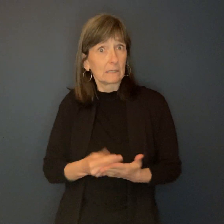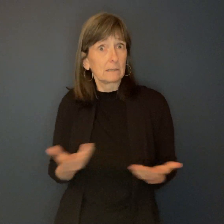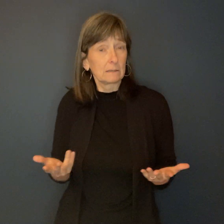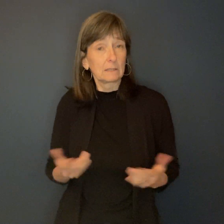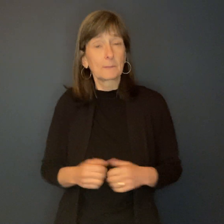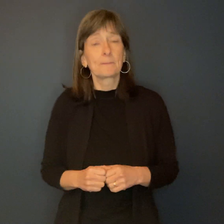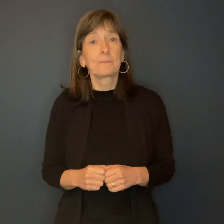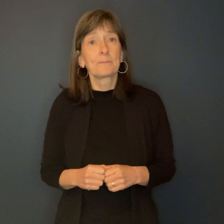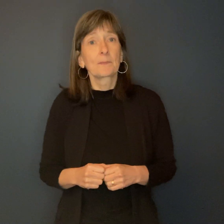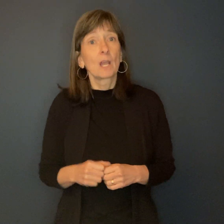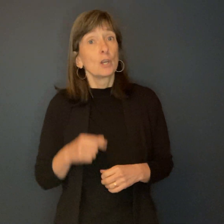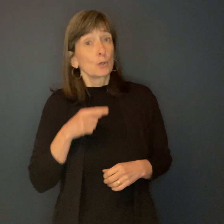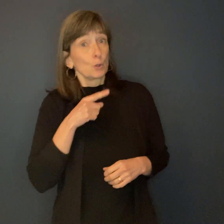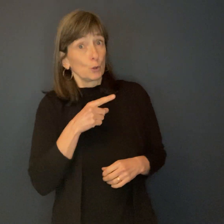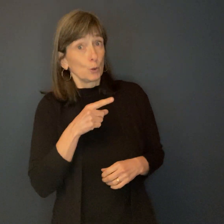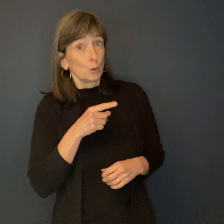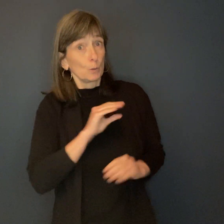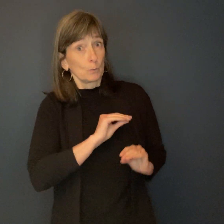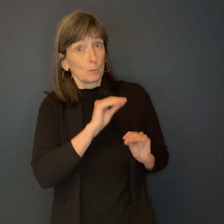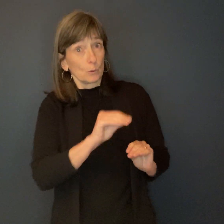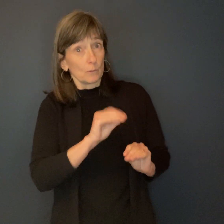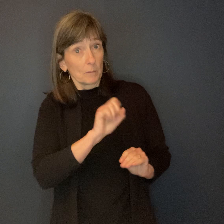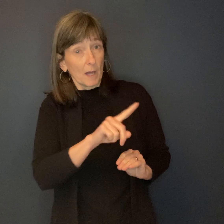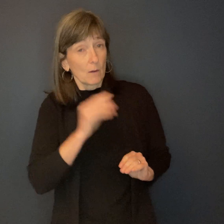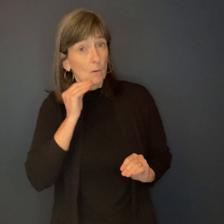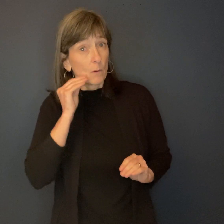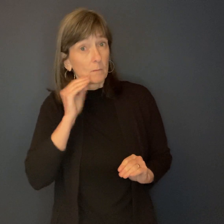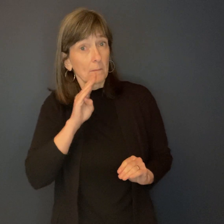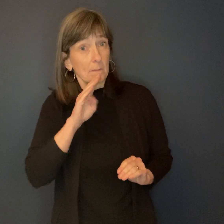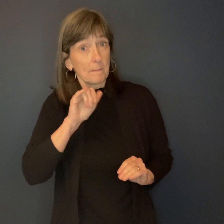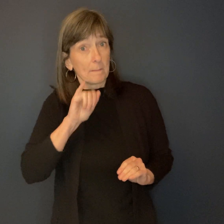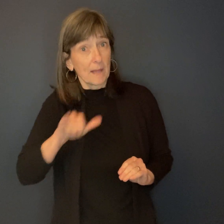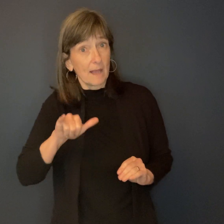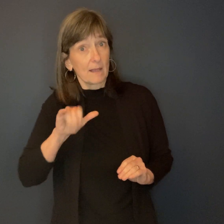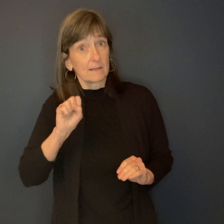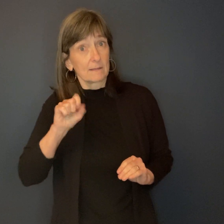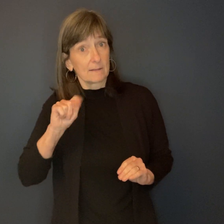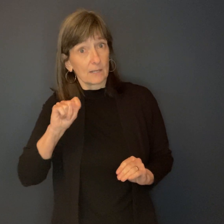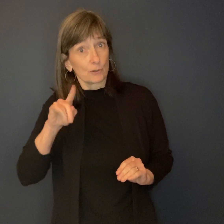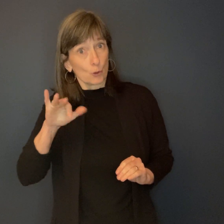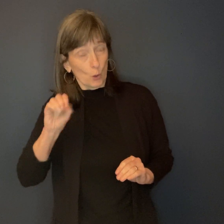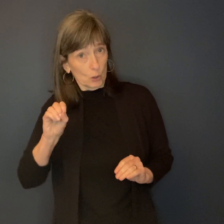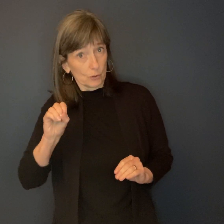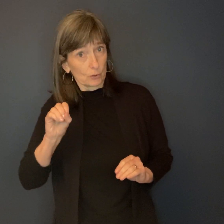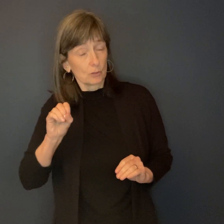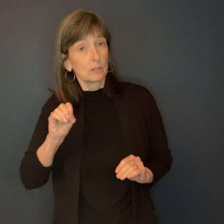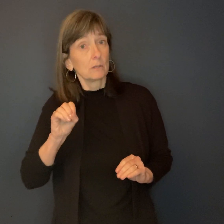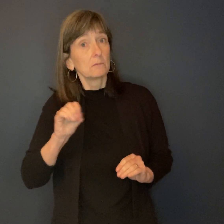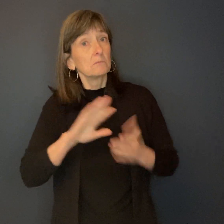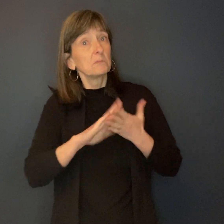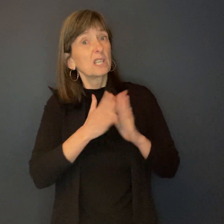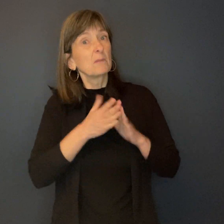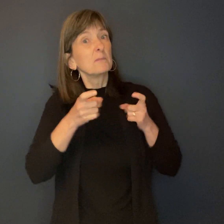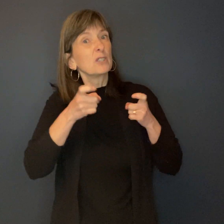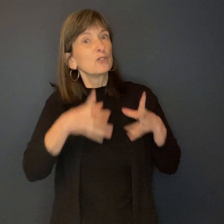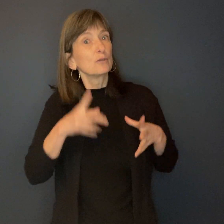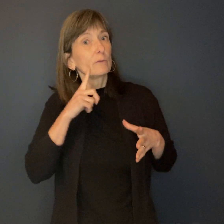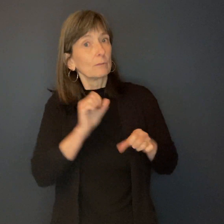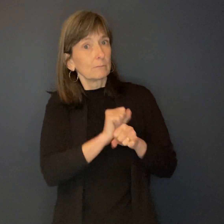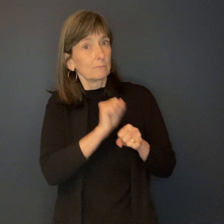be the manager of an employment agency, an employment program, for lack of a better word. Many people would have done that and delivered that maybe